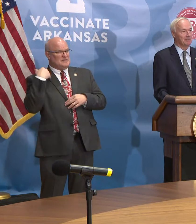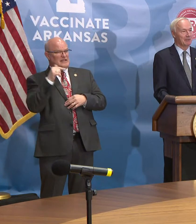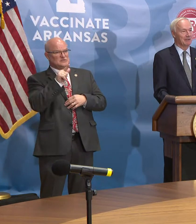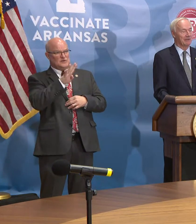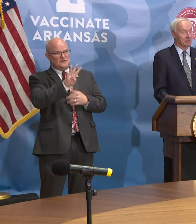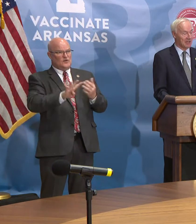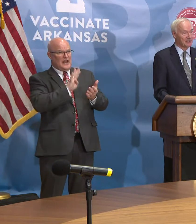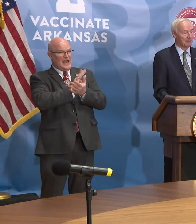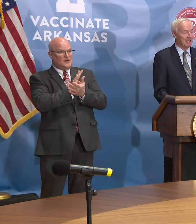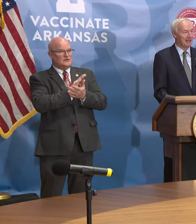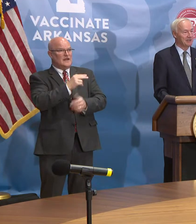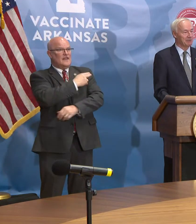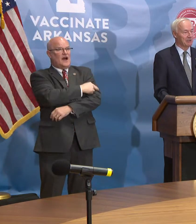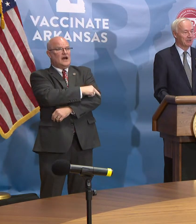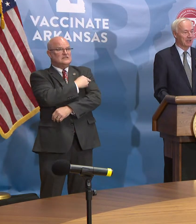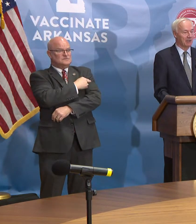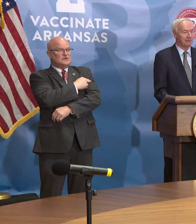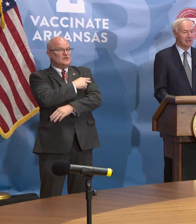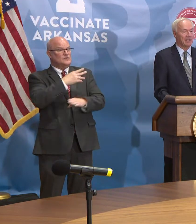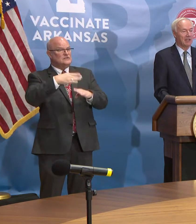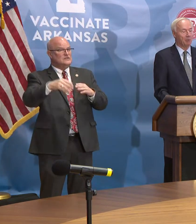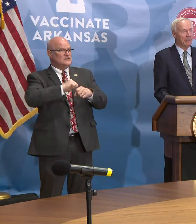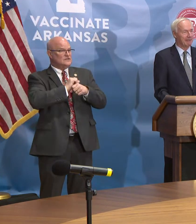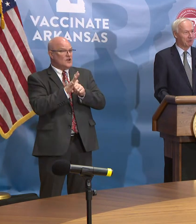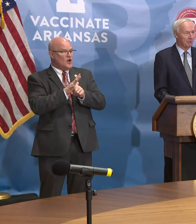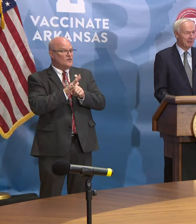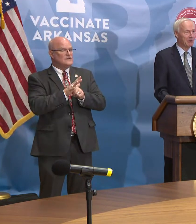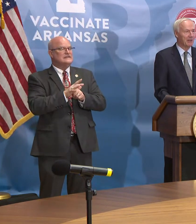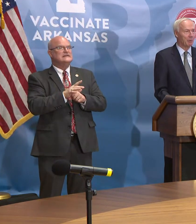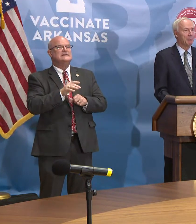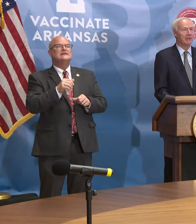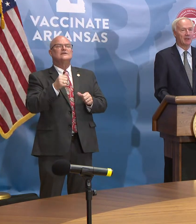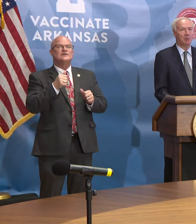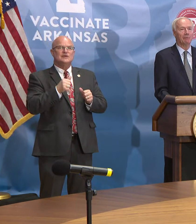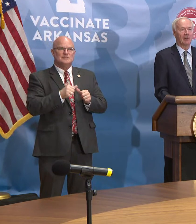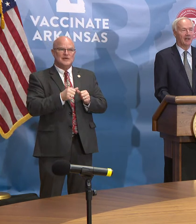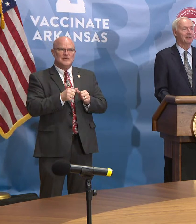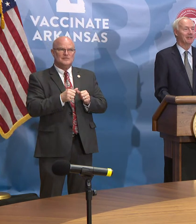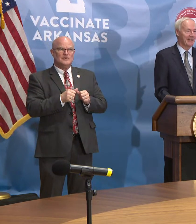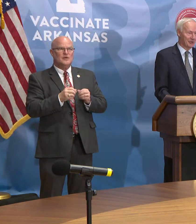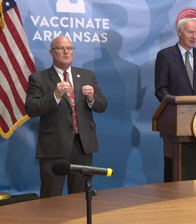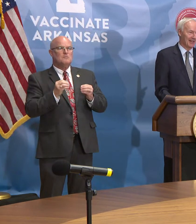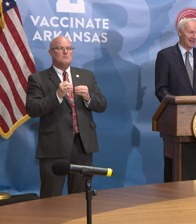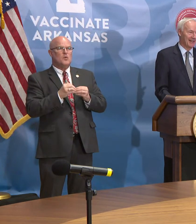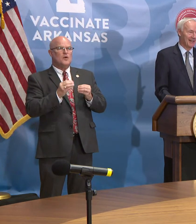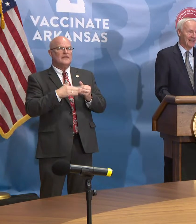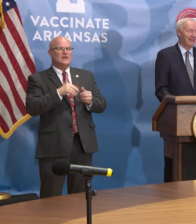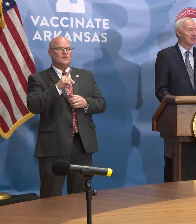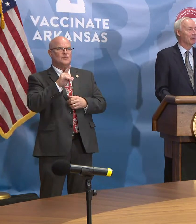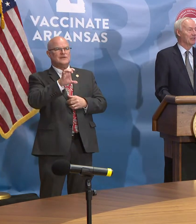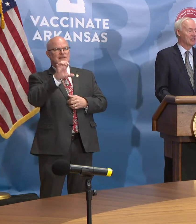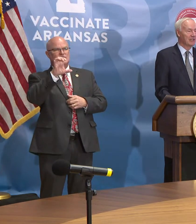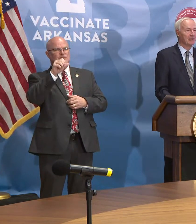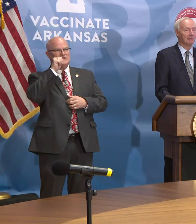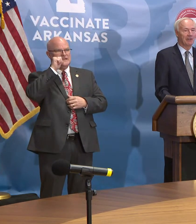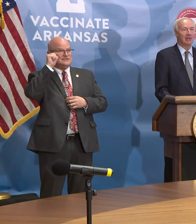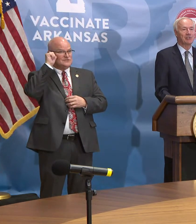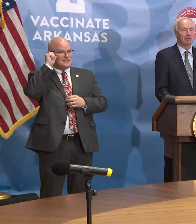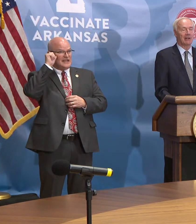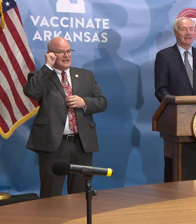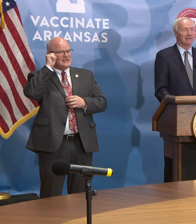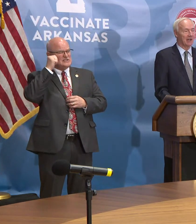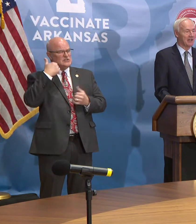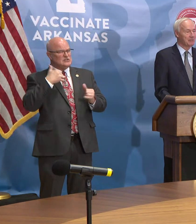in those hospitalized as a result of COVID, we have to remember that we went up over 100 yesterday. And so it's still